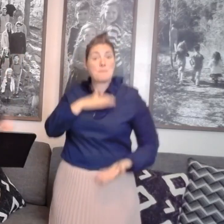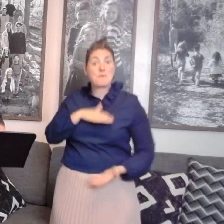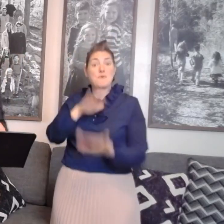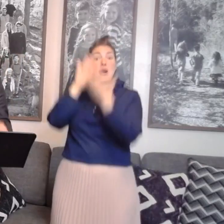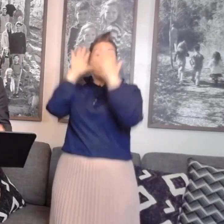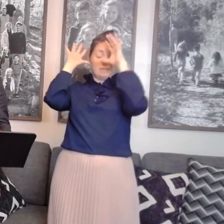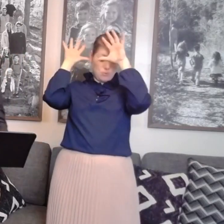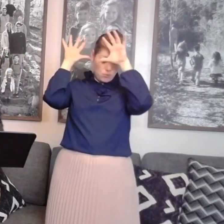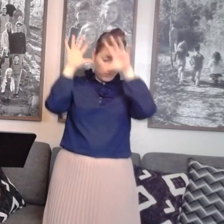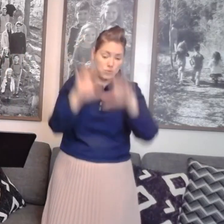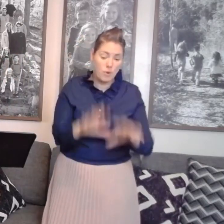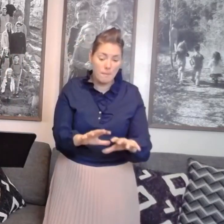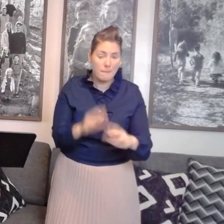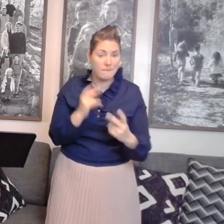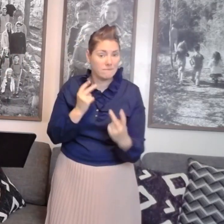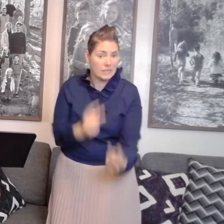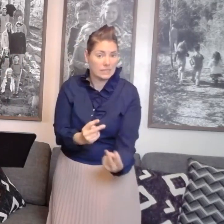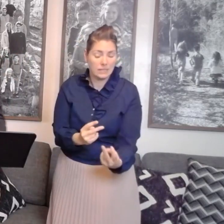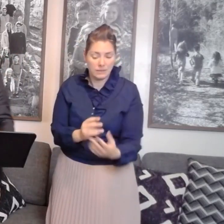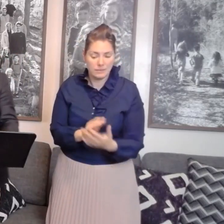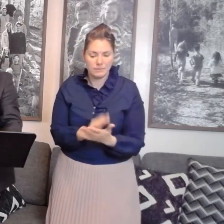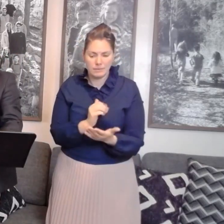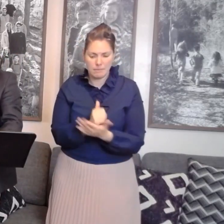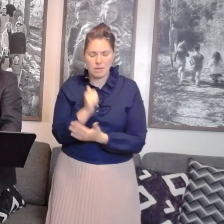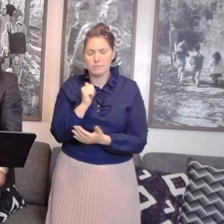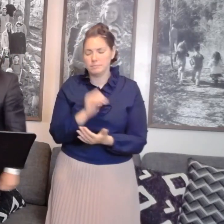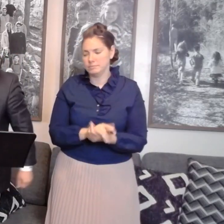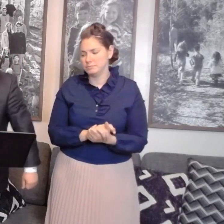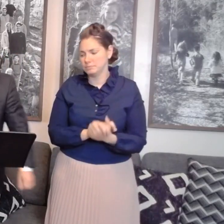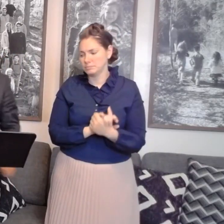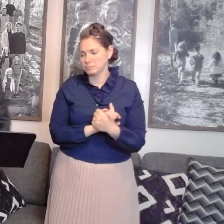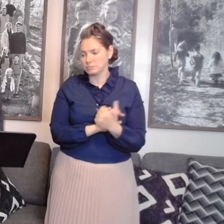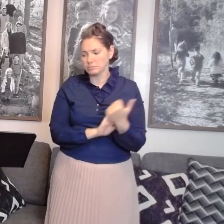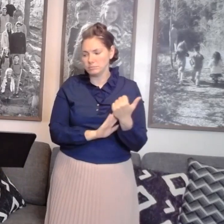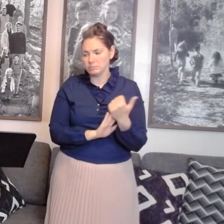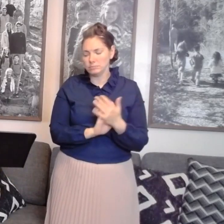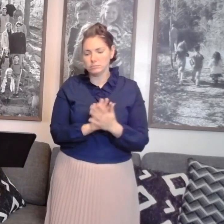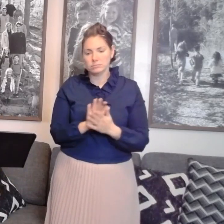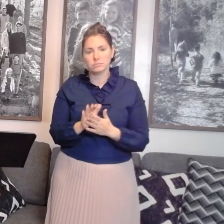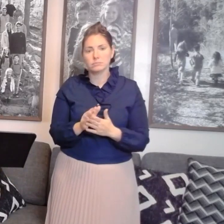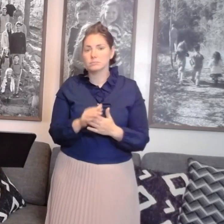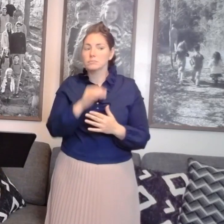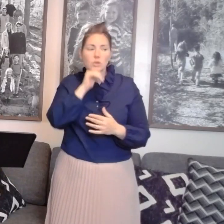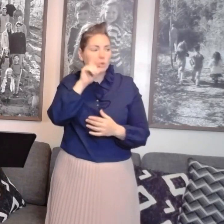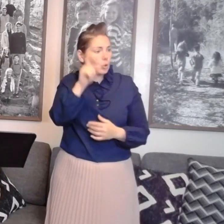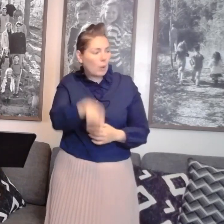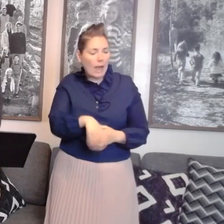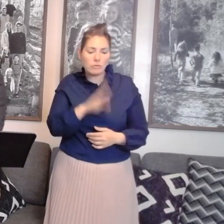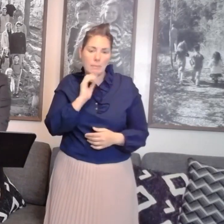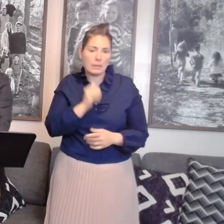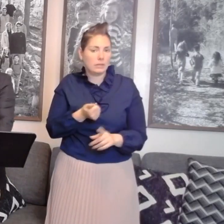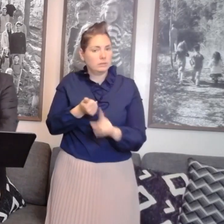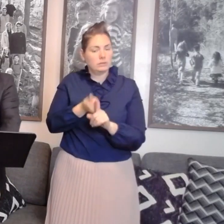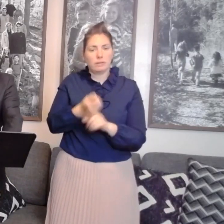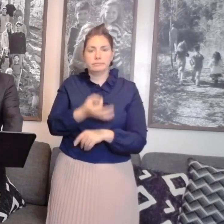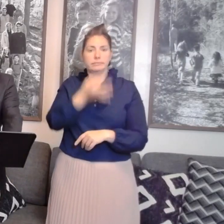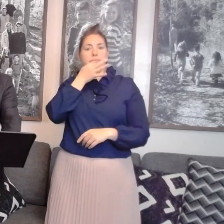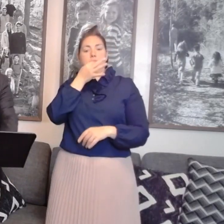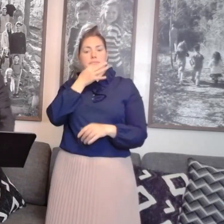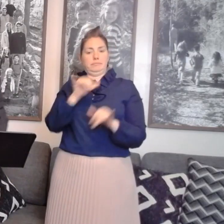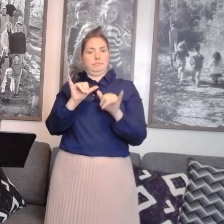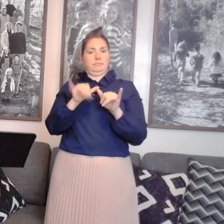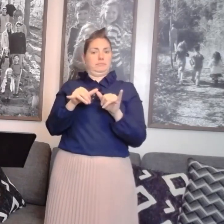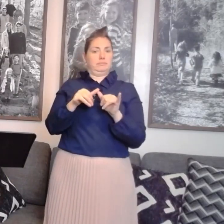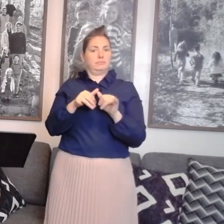to visit. Yes, amen. Yes. You don't have to be an architect. You don't have to be